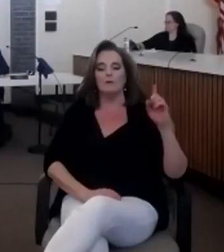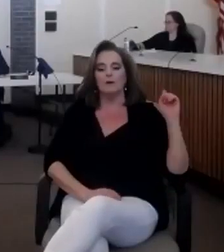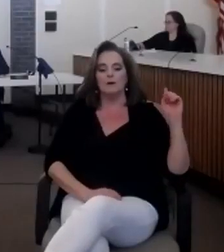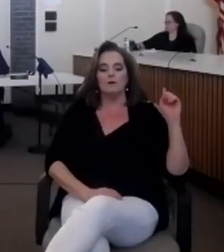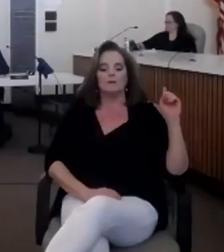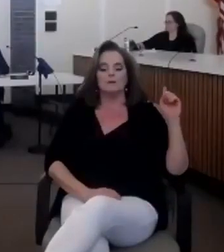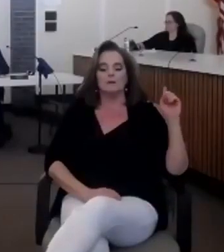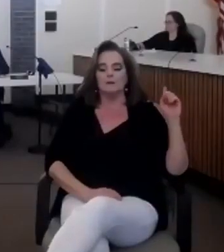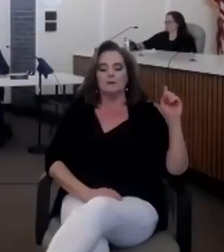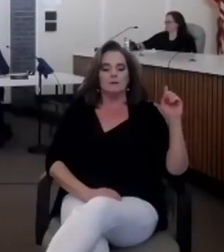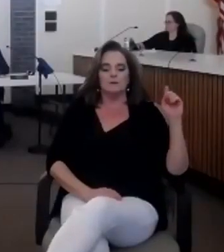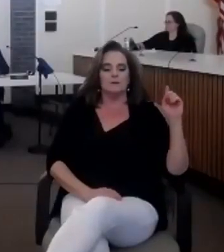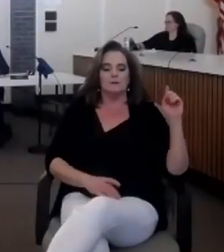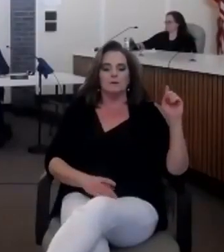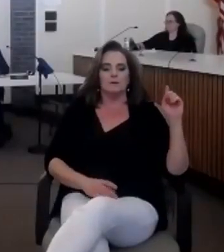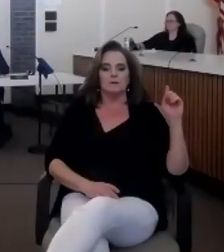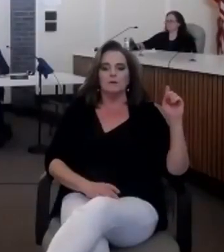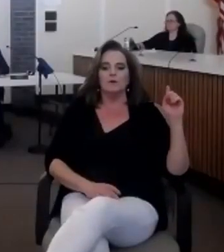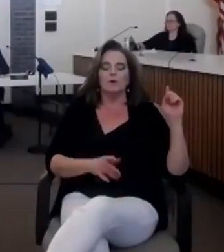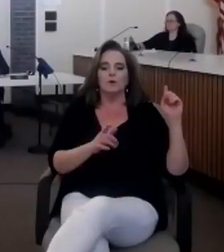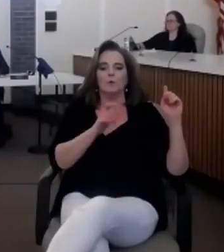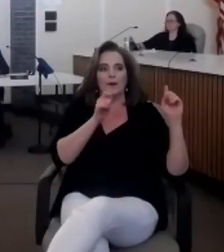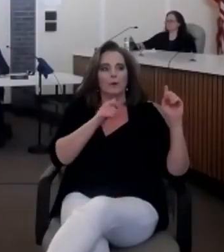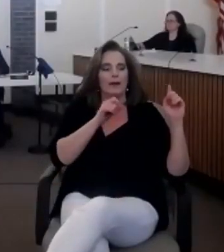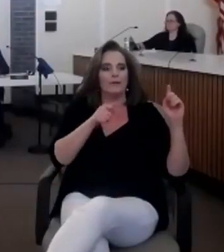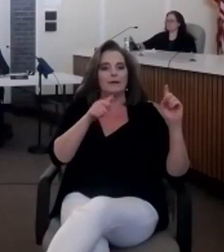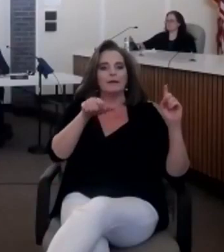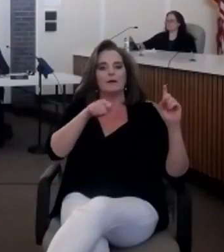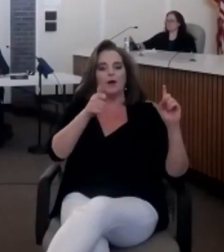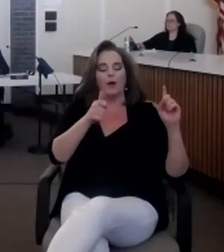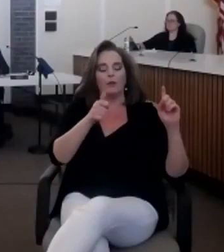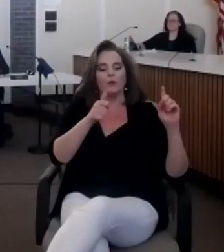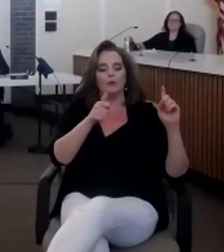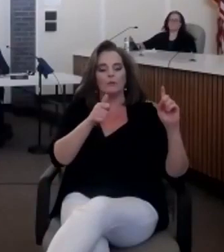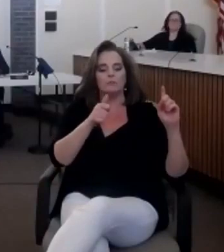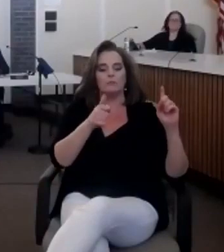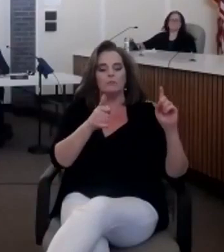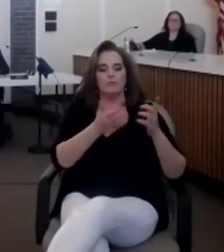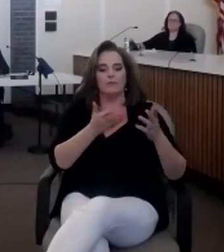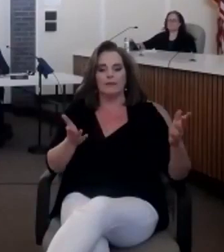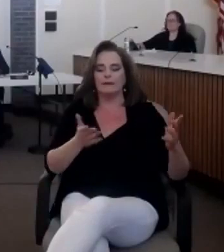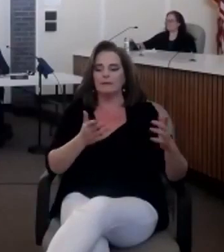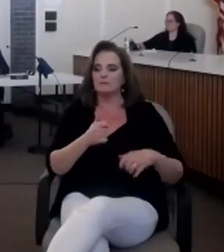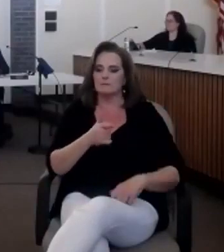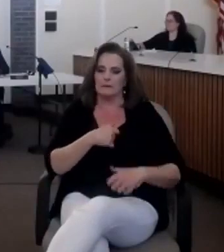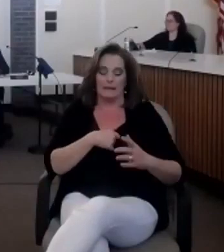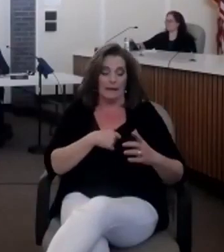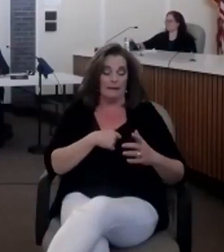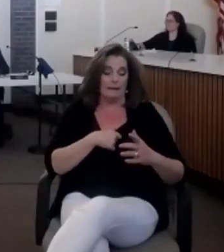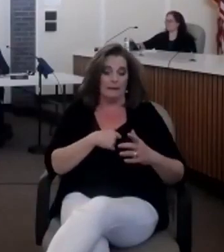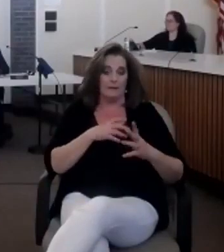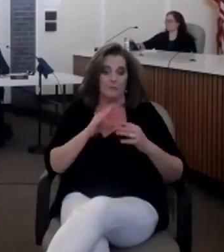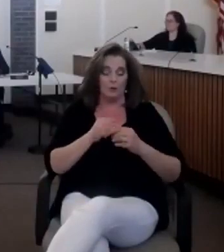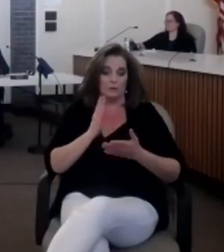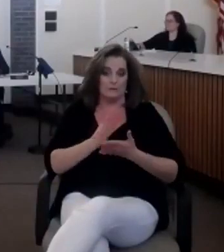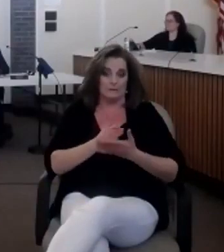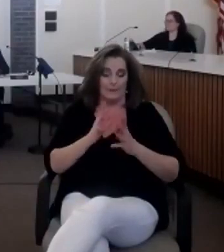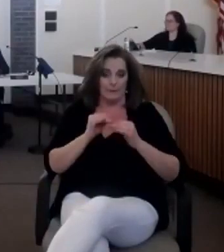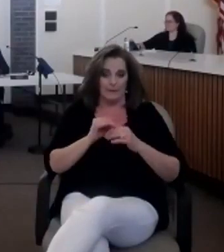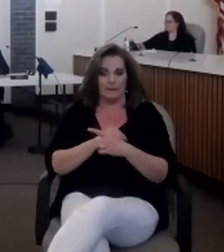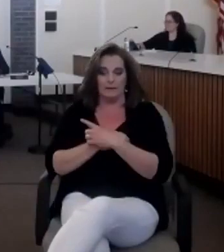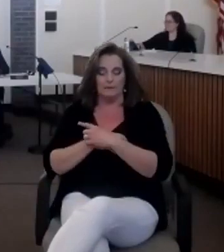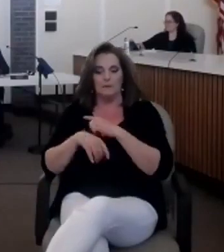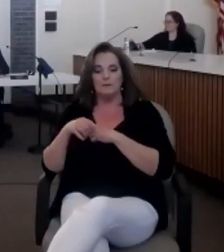Having no further action in this meeting, can I get a motion to adjourn? So moved.